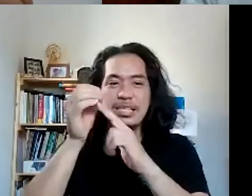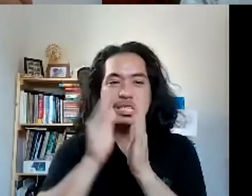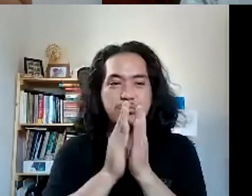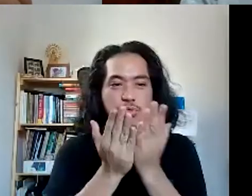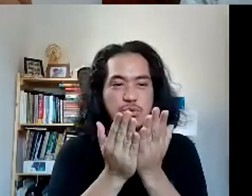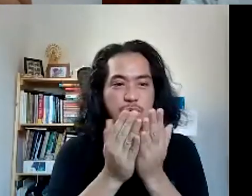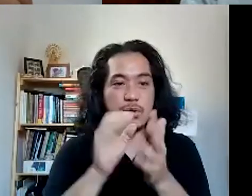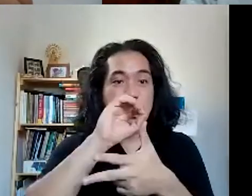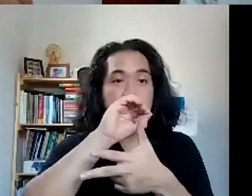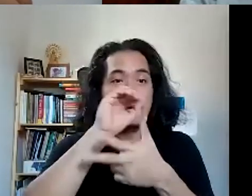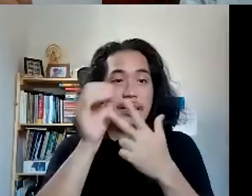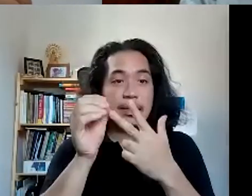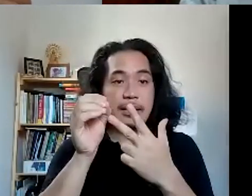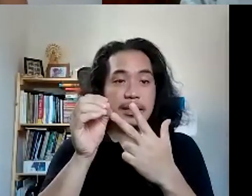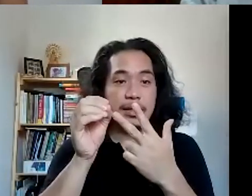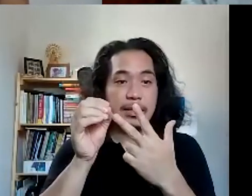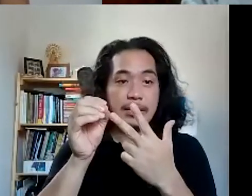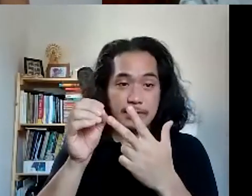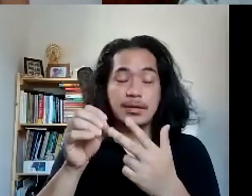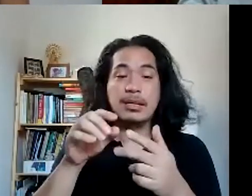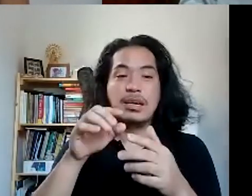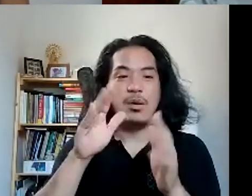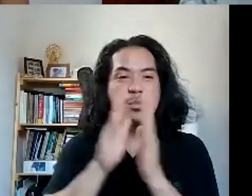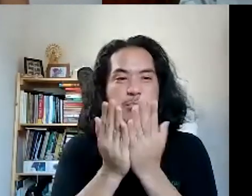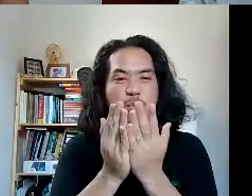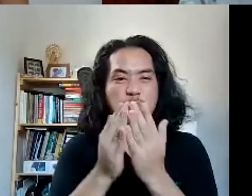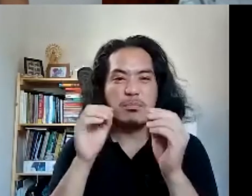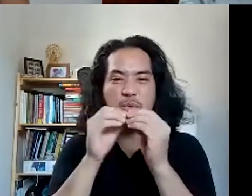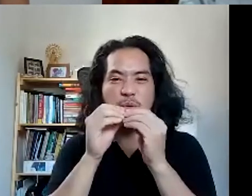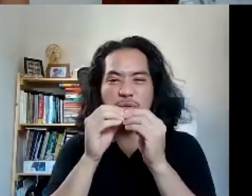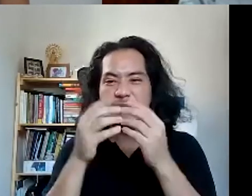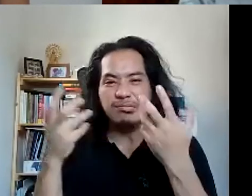So the Philippine Deaf Resource Center